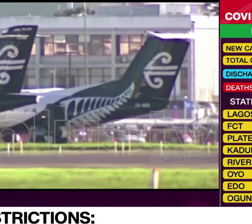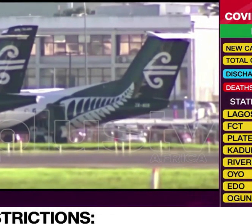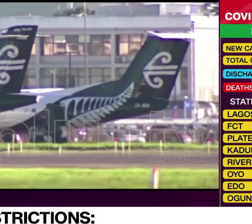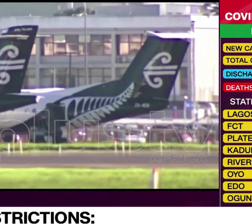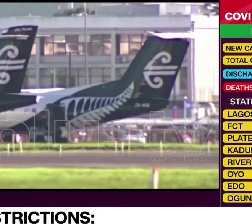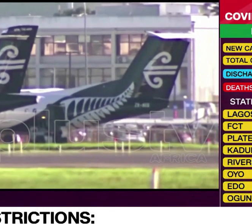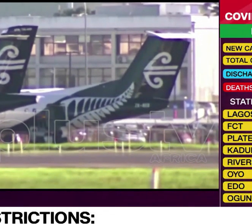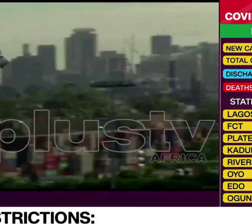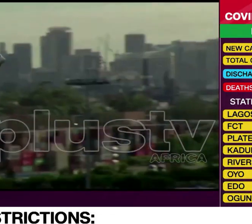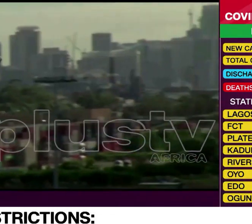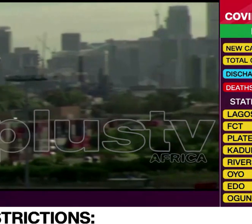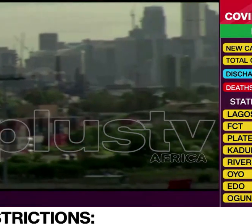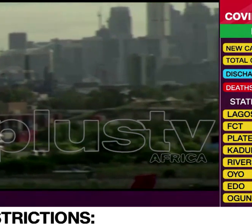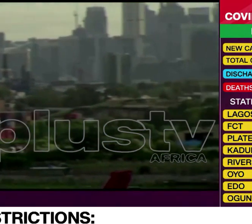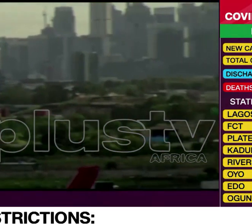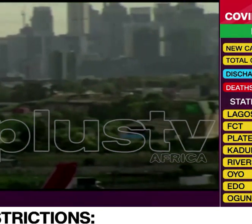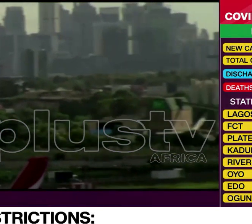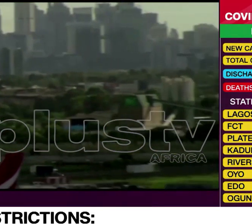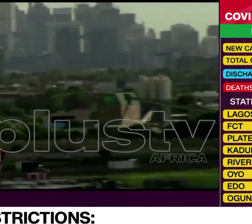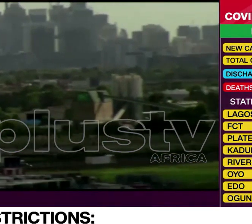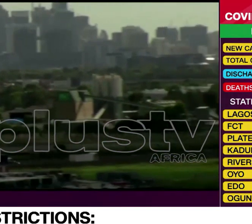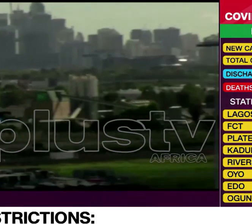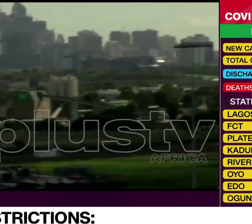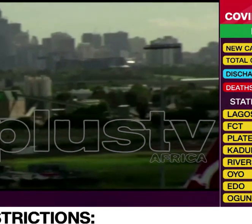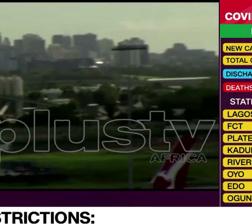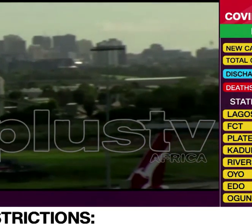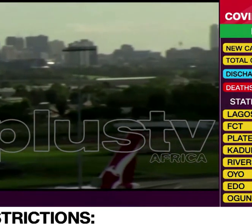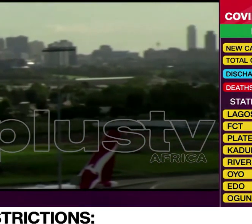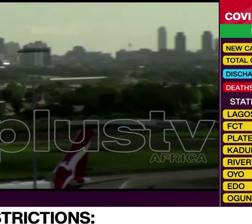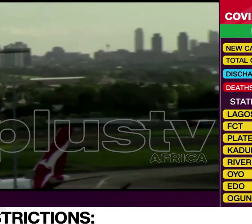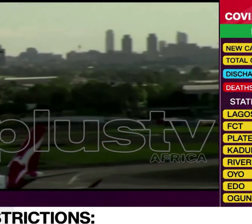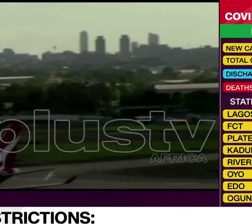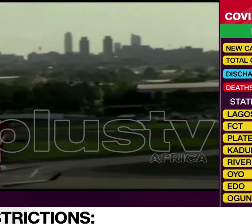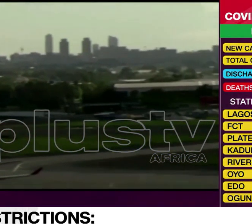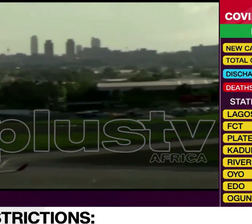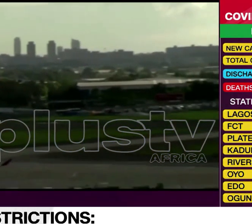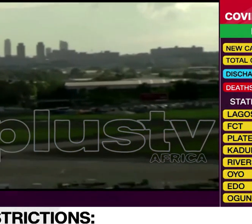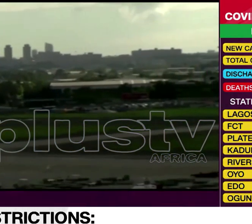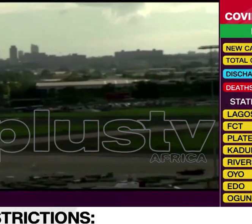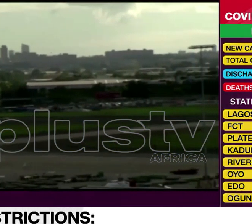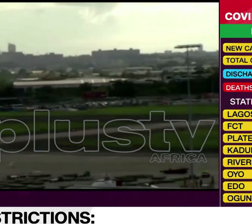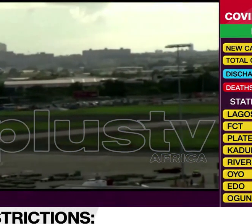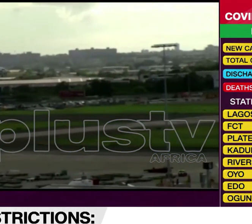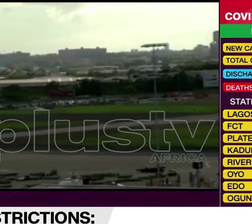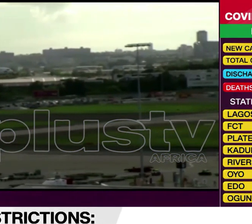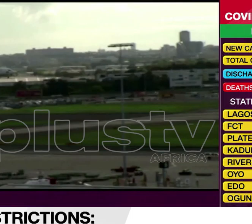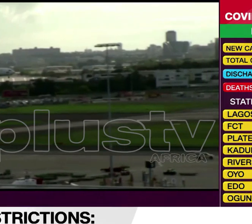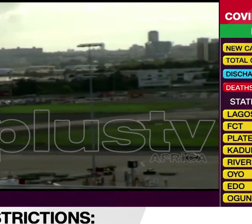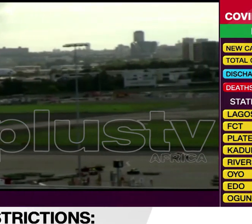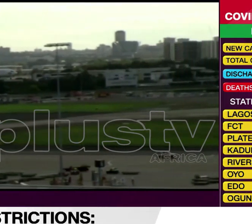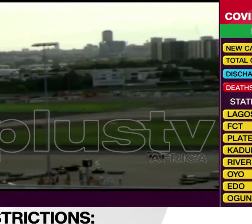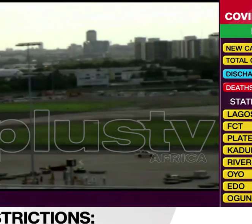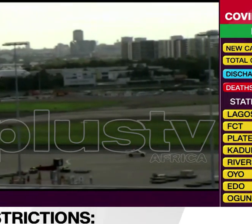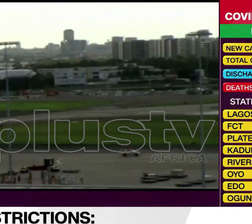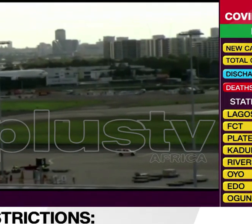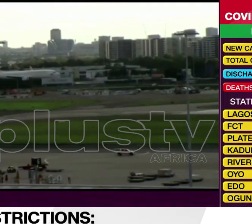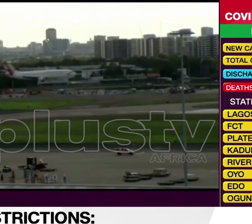do so under the guidance of flyer beware. People will need to plan for the possibility of having